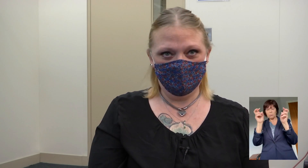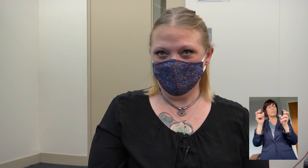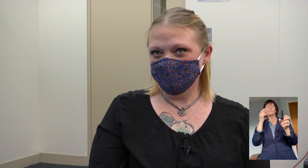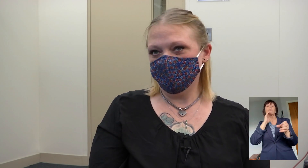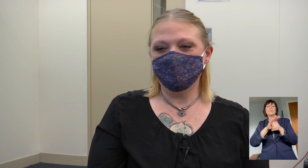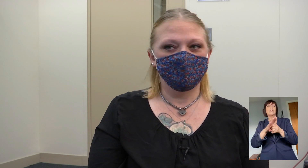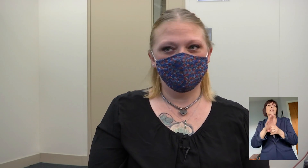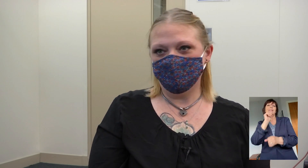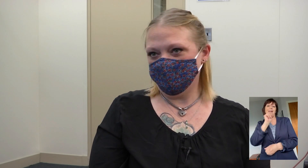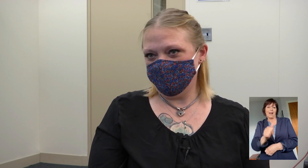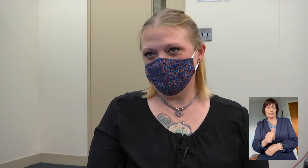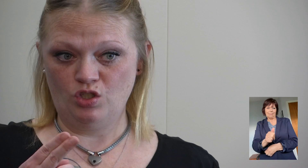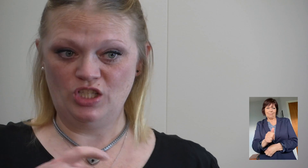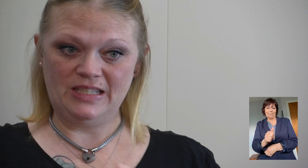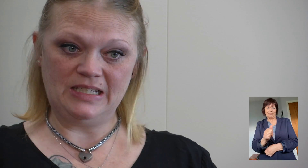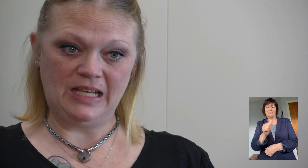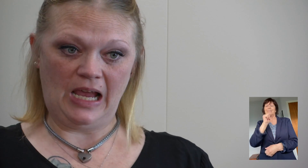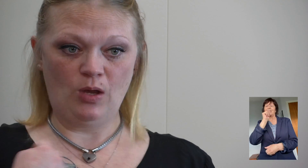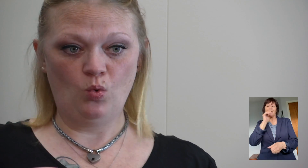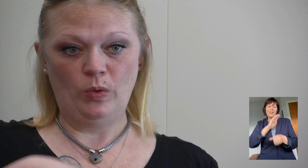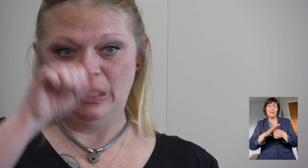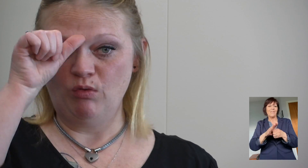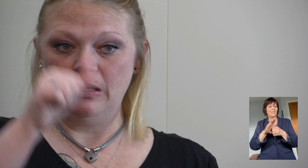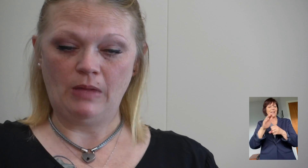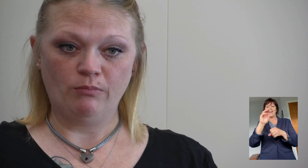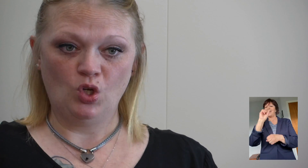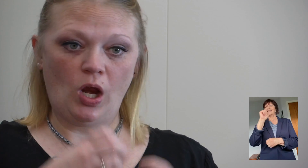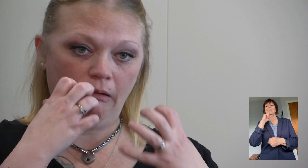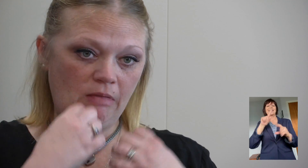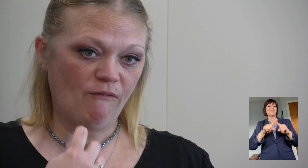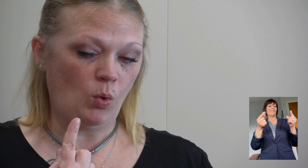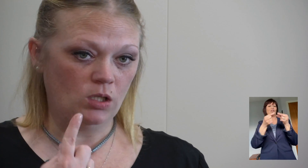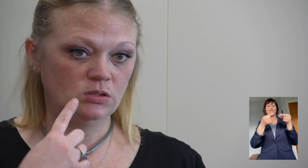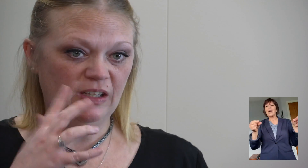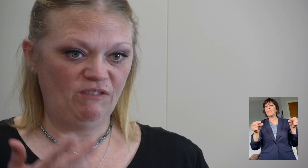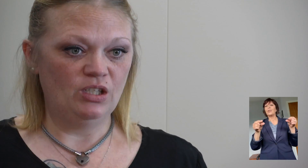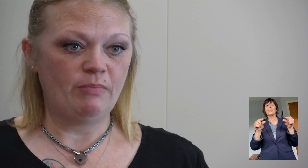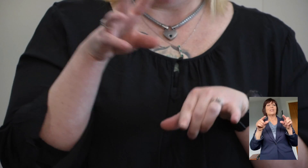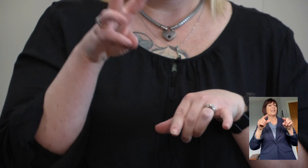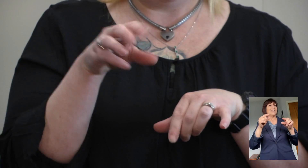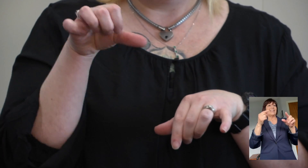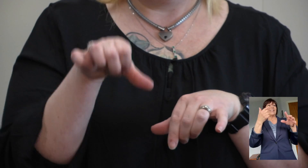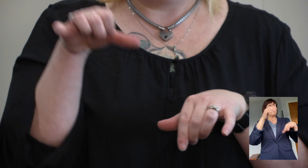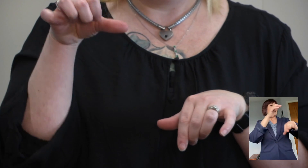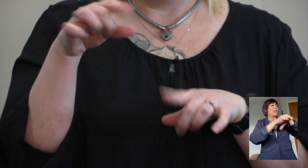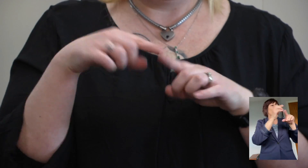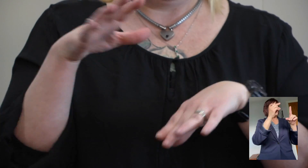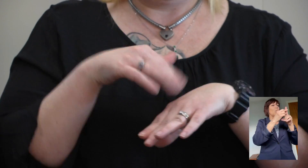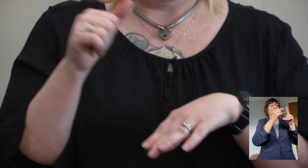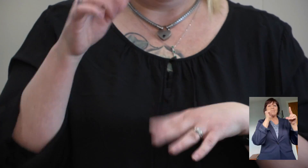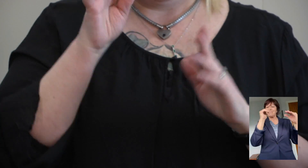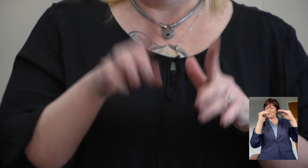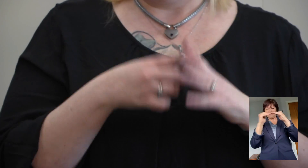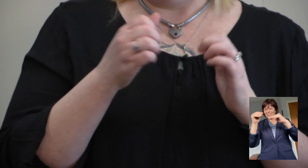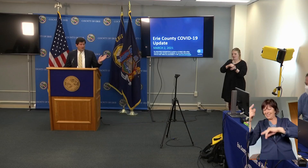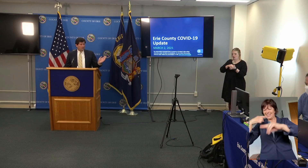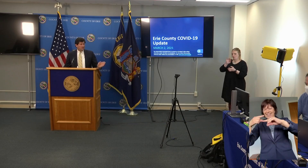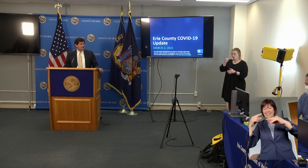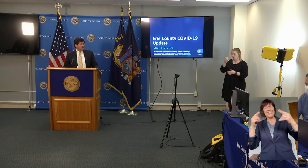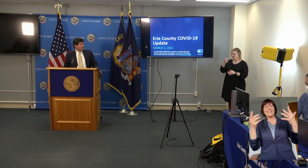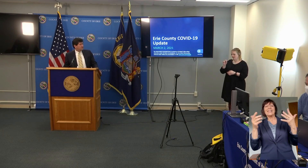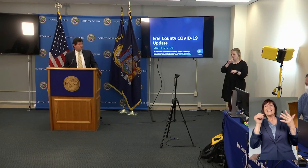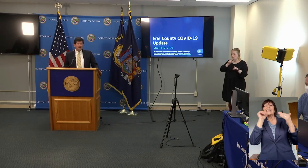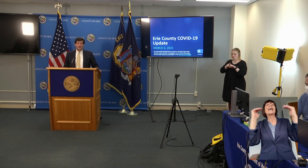enough. It's not good enough. ASL has completely different grammar. There's words in English that don't have signs. There's signs that don't have